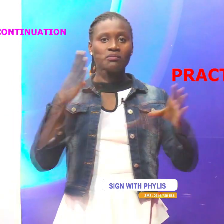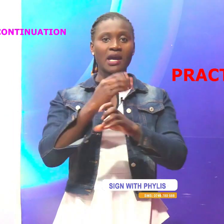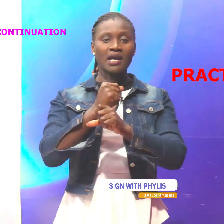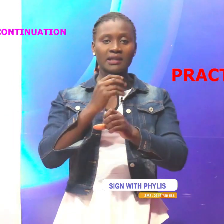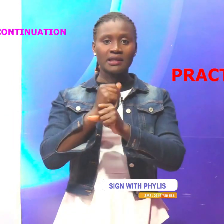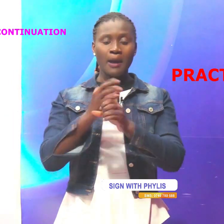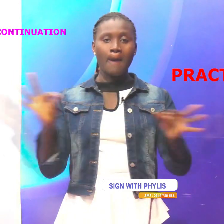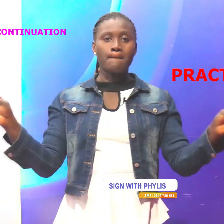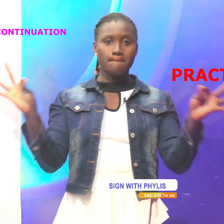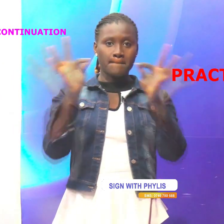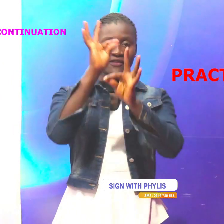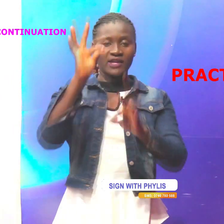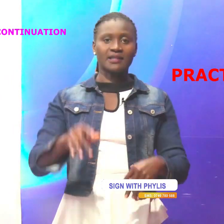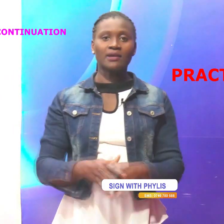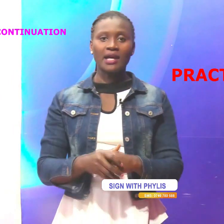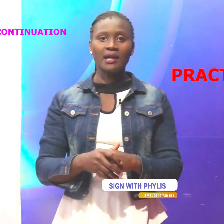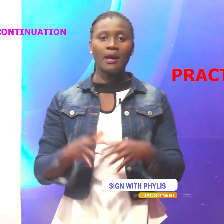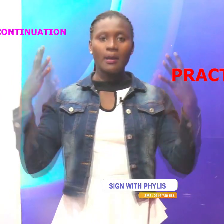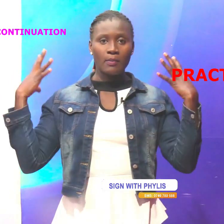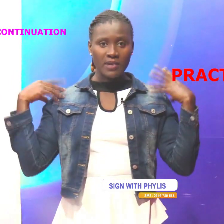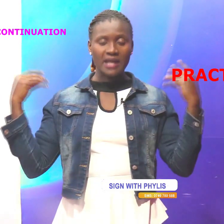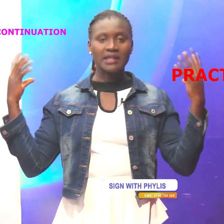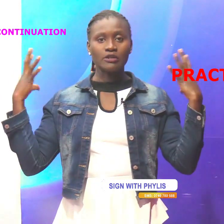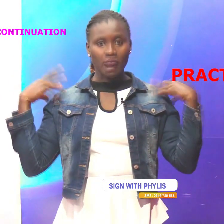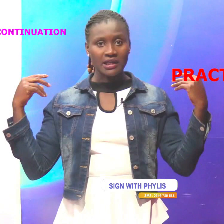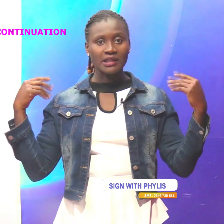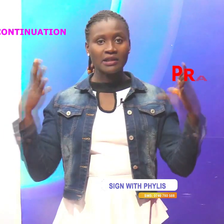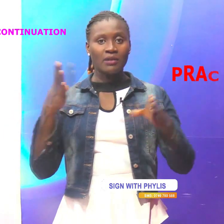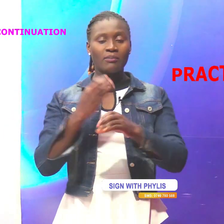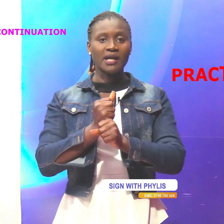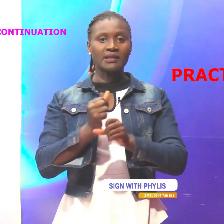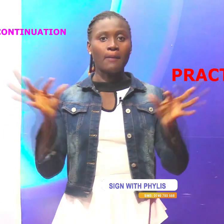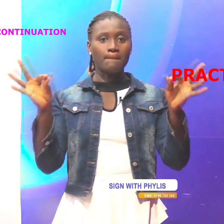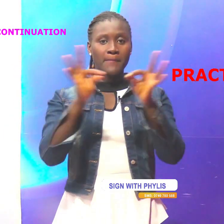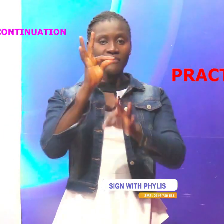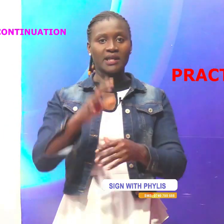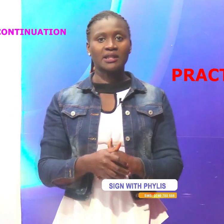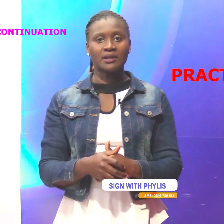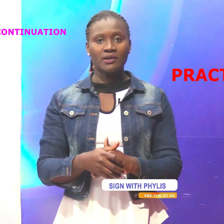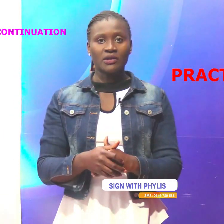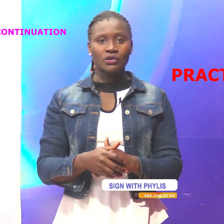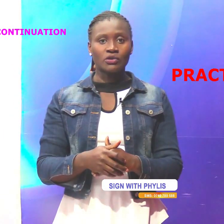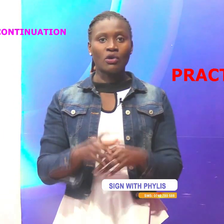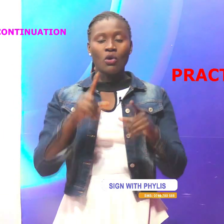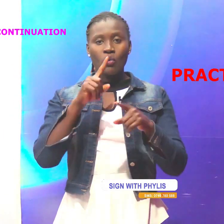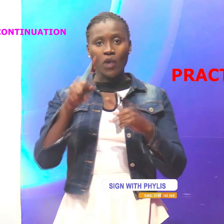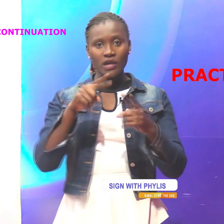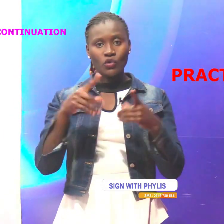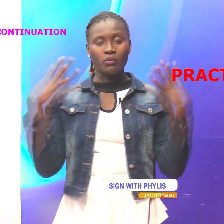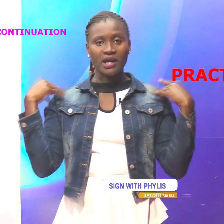makes perfect. Okay. Practice makes perfect. So when you practice a